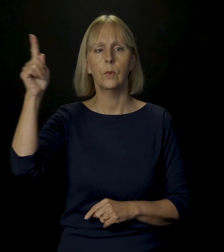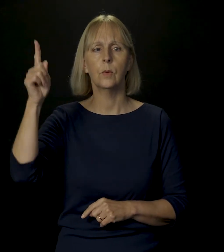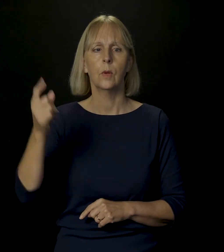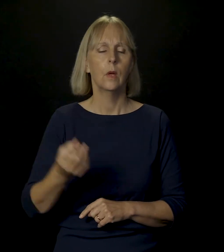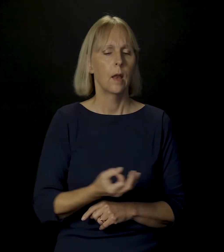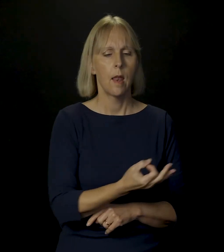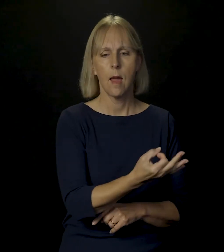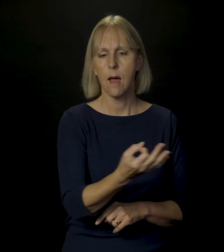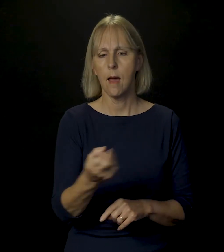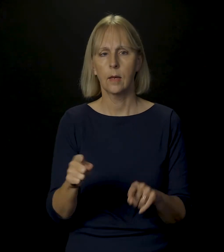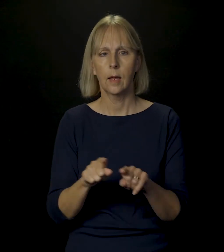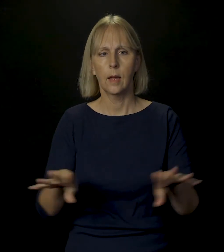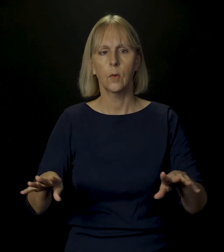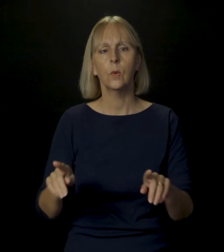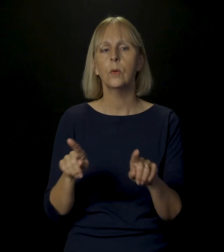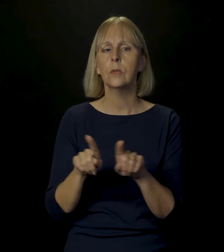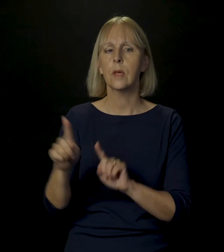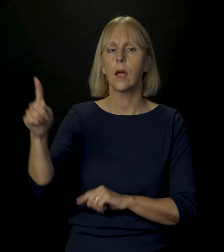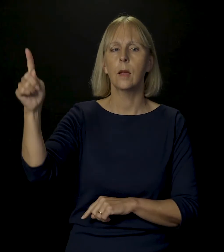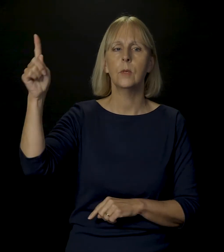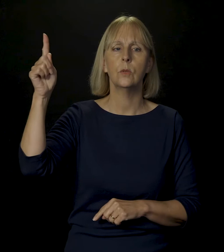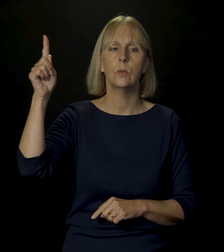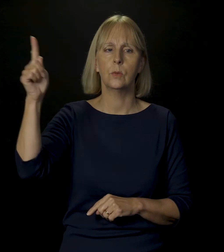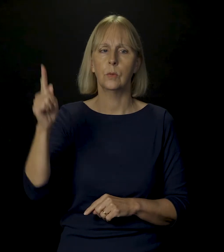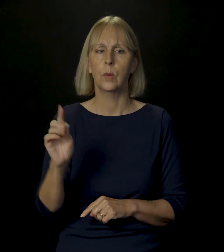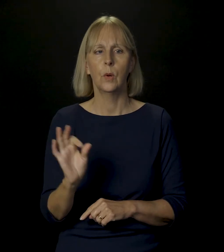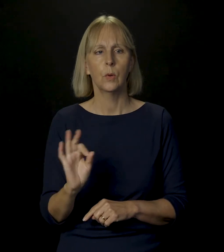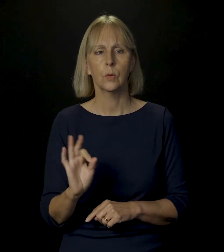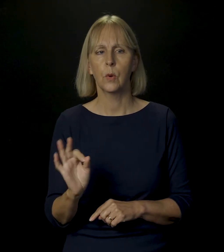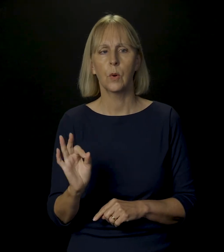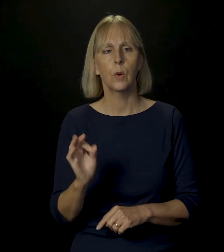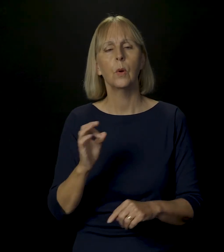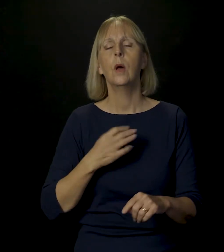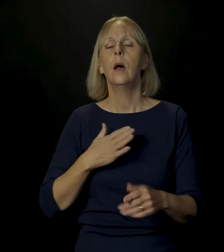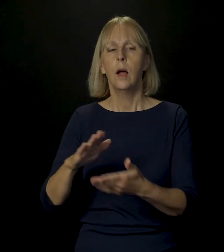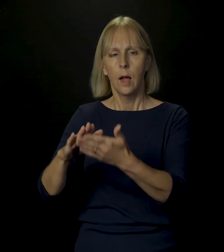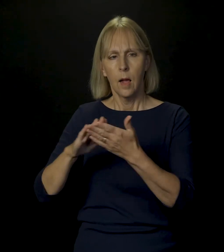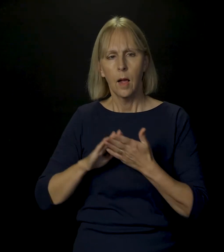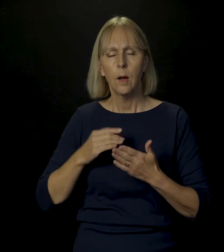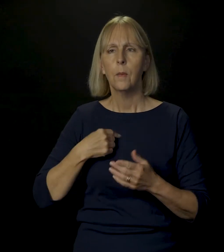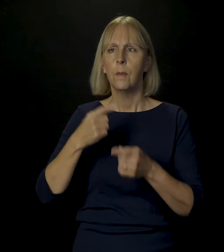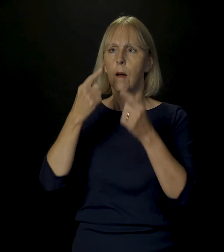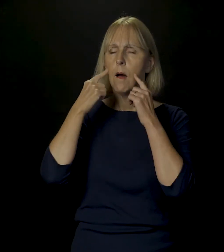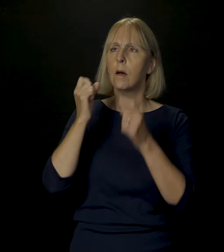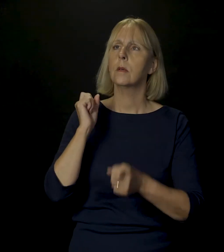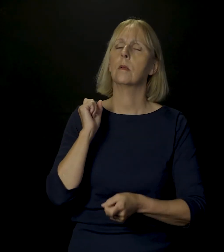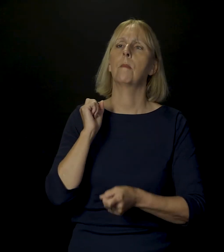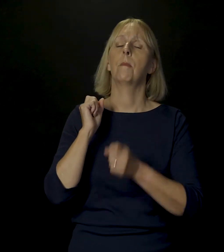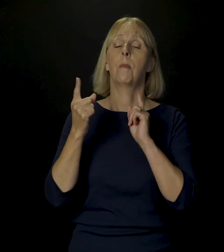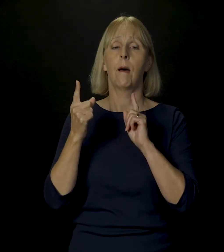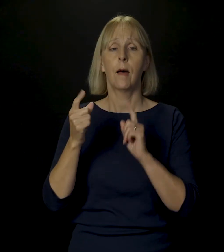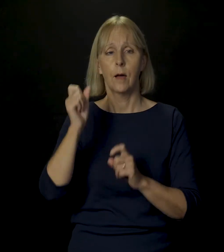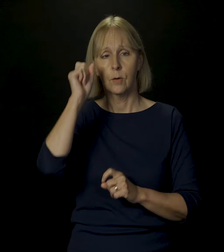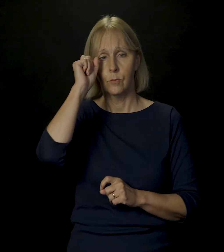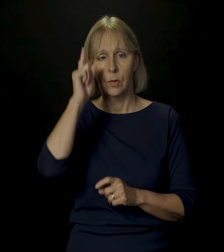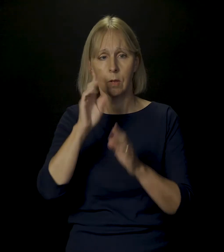Like You There Is None Beside You Open Open Up My Eyes